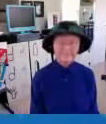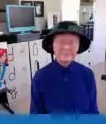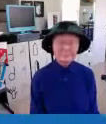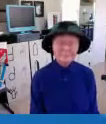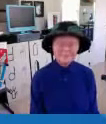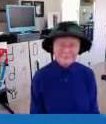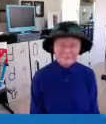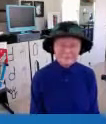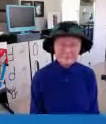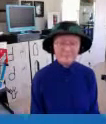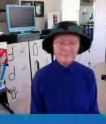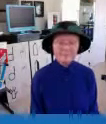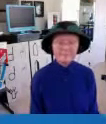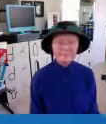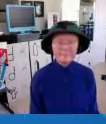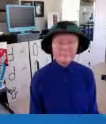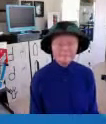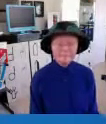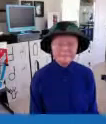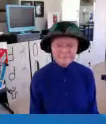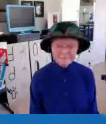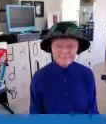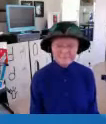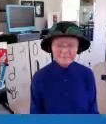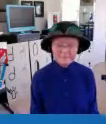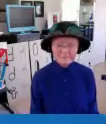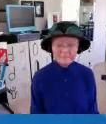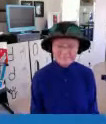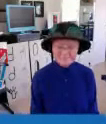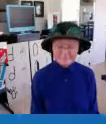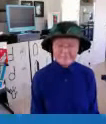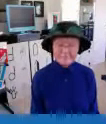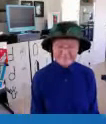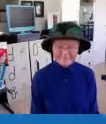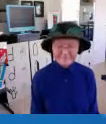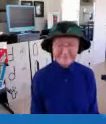Their friends, their neighbors, their family, their interpreters, their